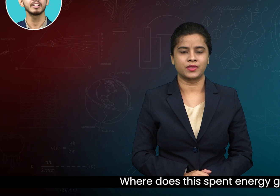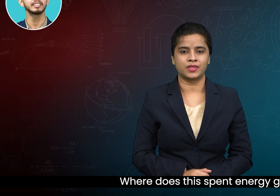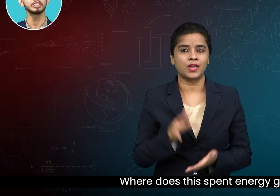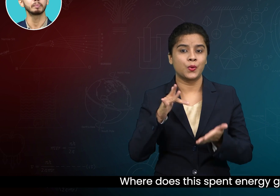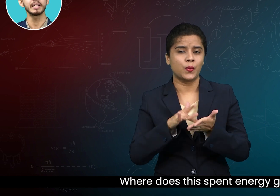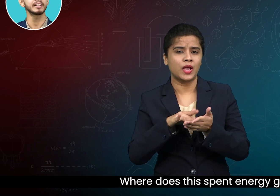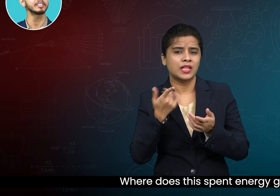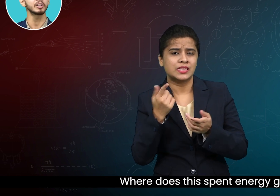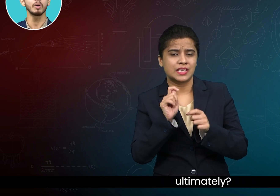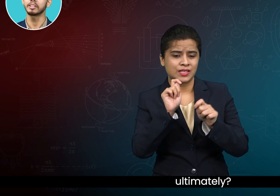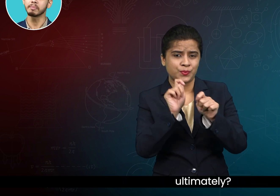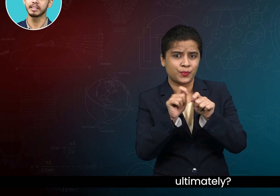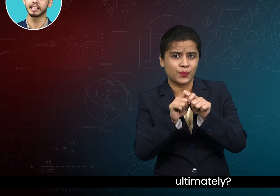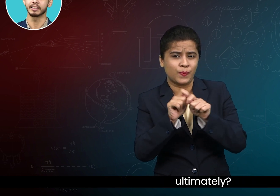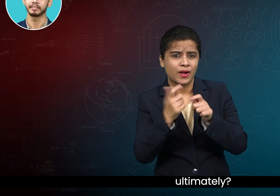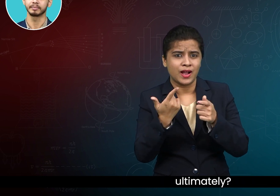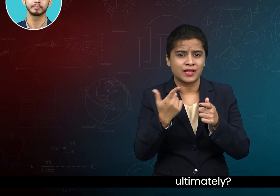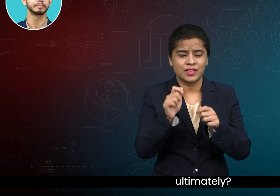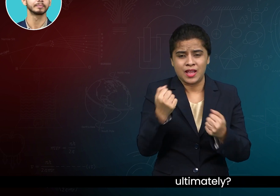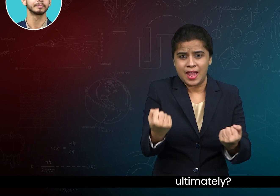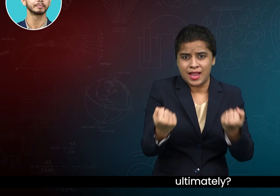Where does this spent energy go ultimately?